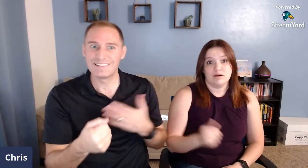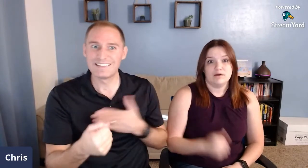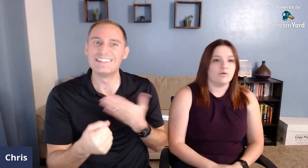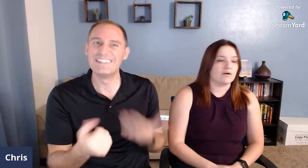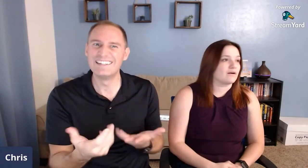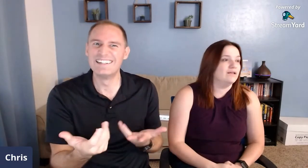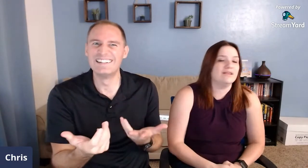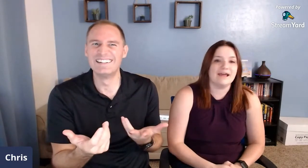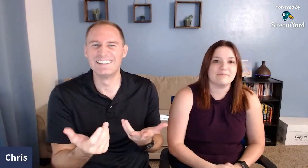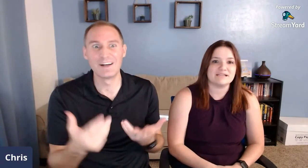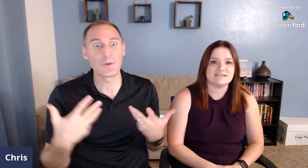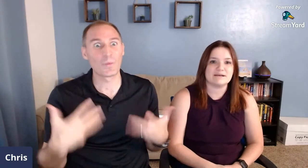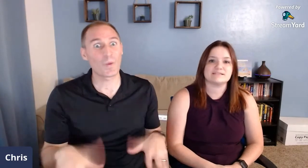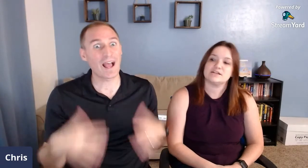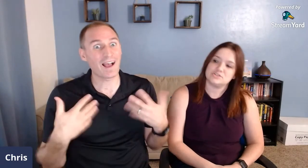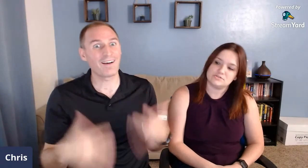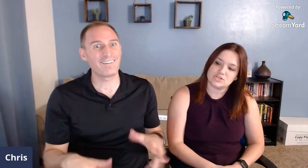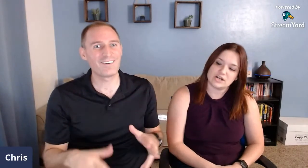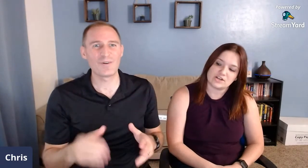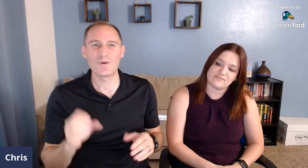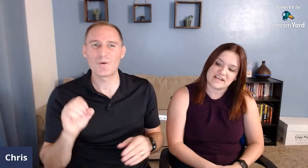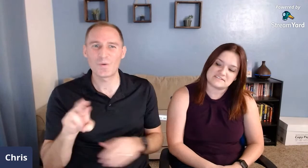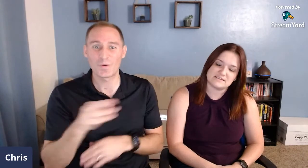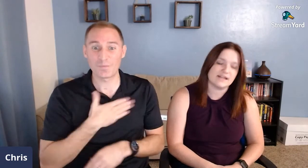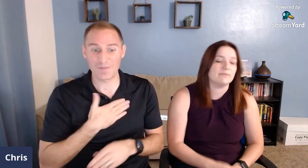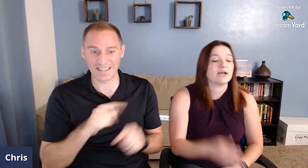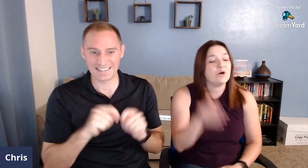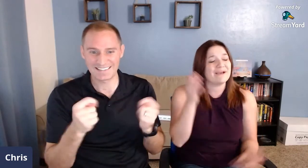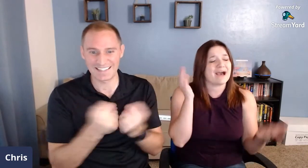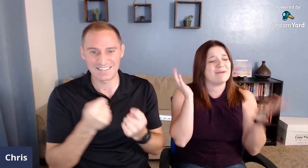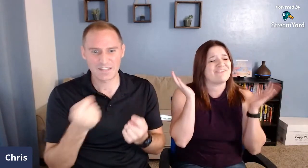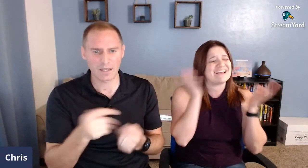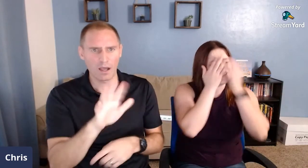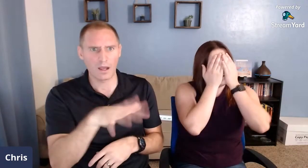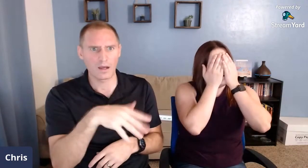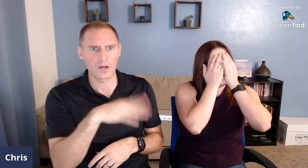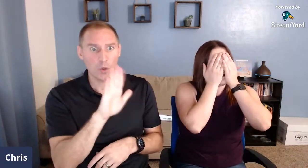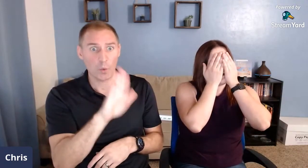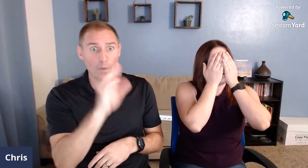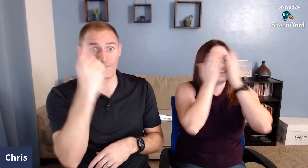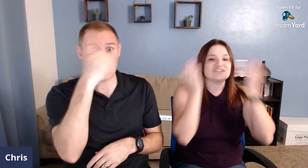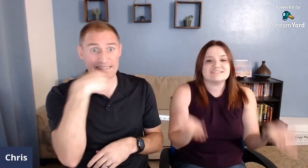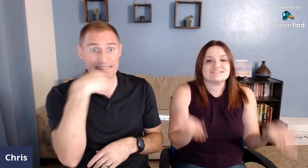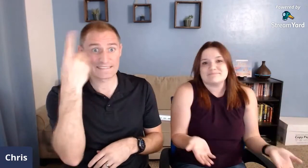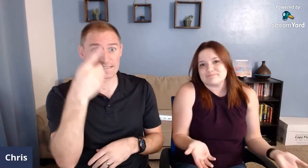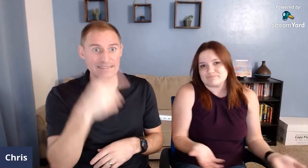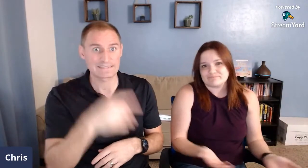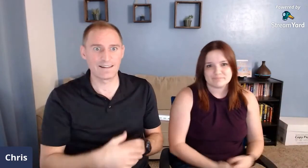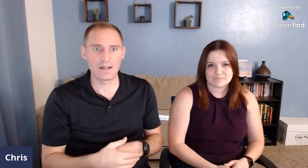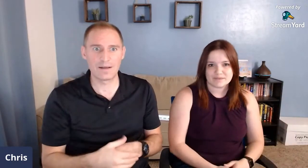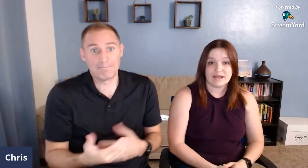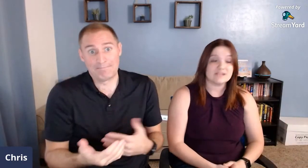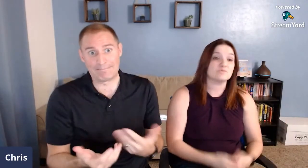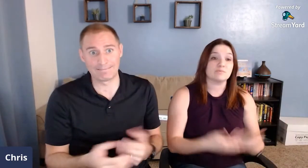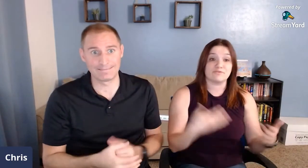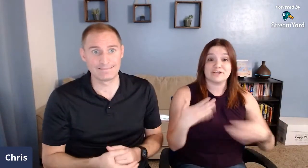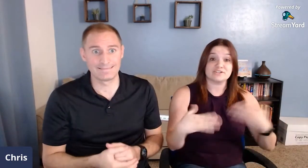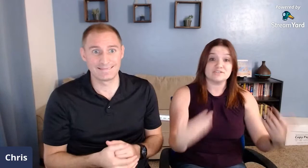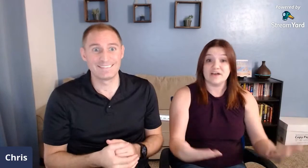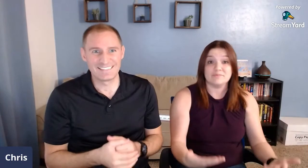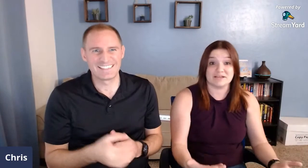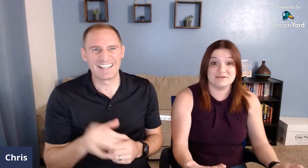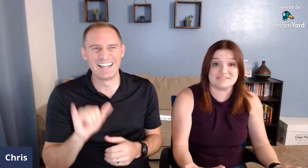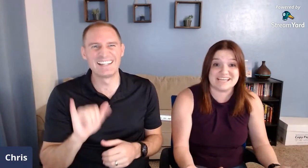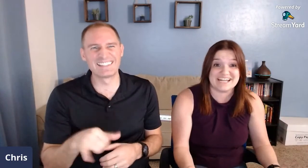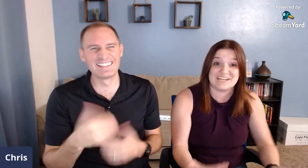wow. Or like my teammates like, Johnny, your face. And I'm like, oh my God, my face. And it's just, that's where